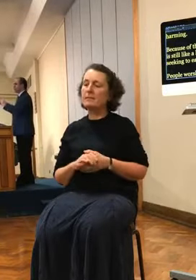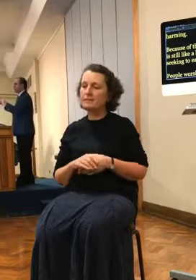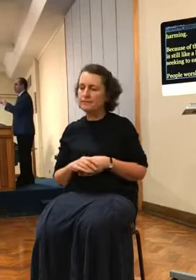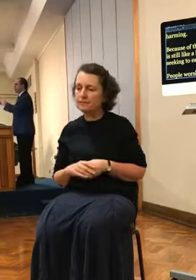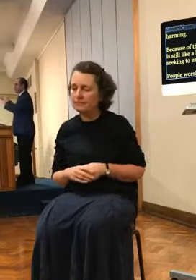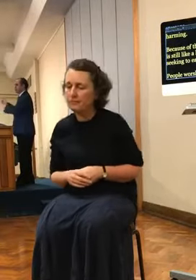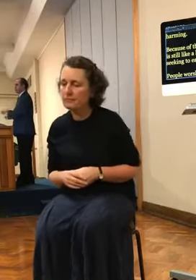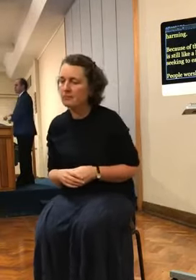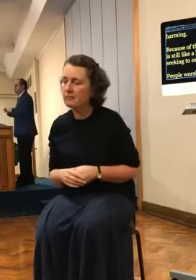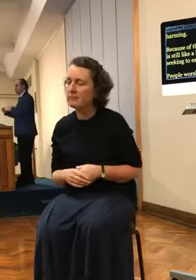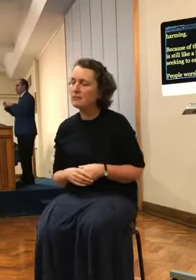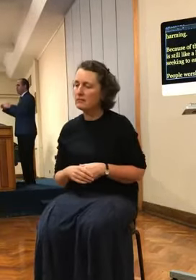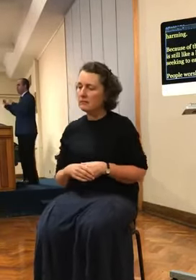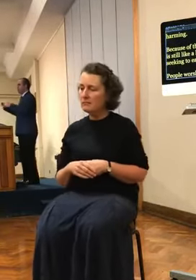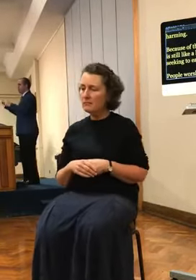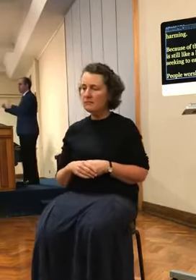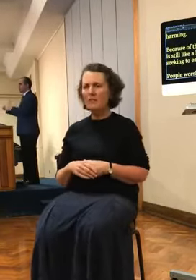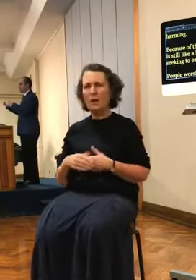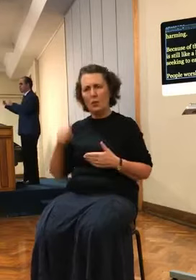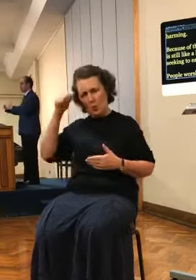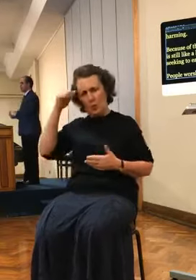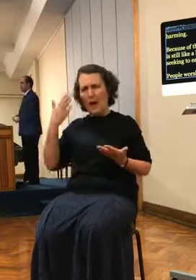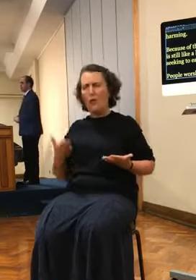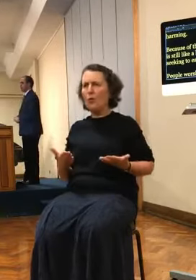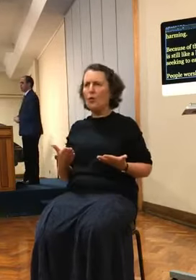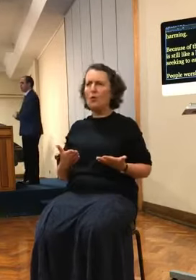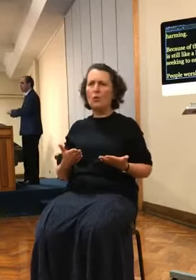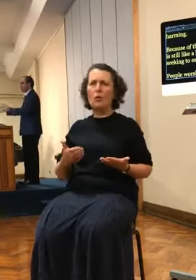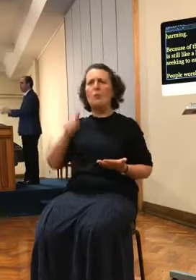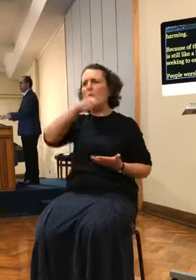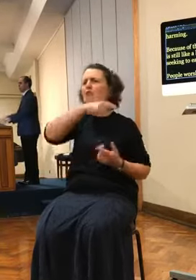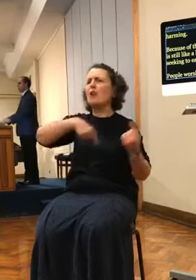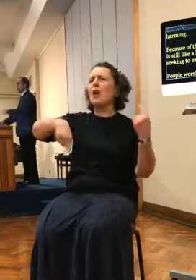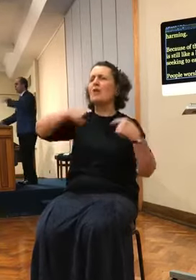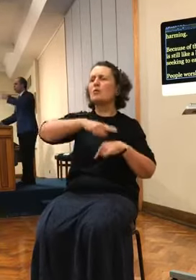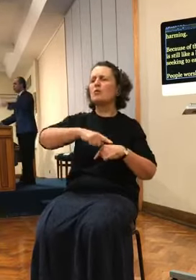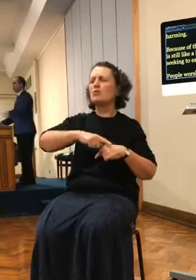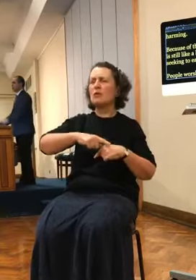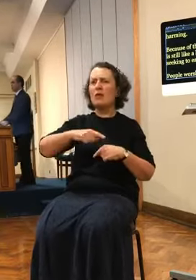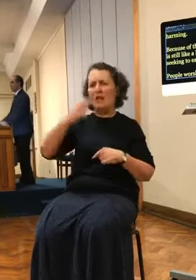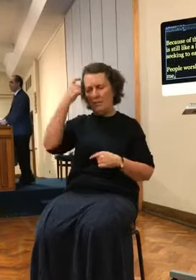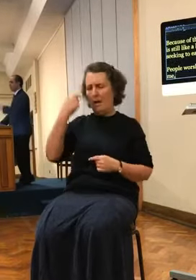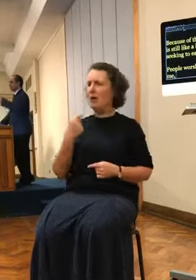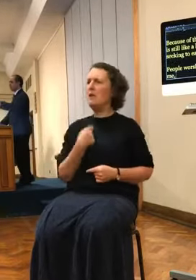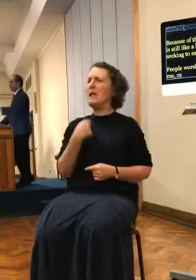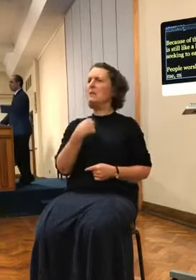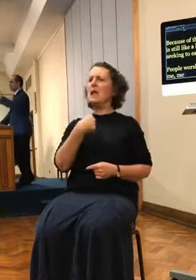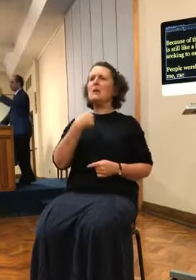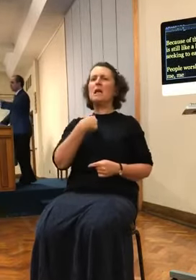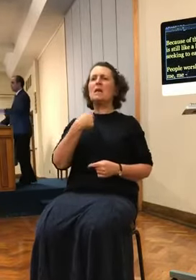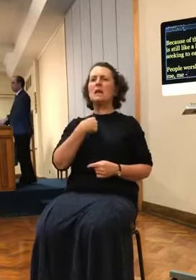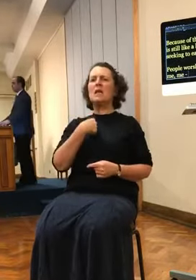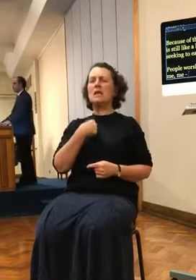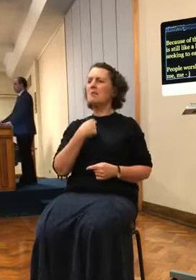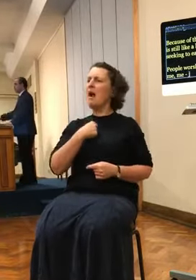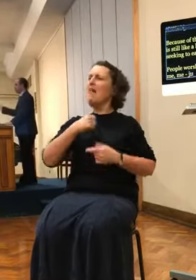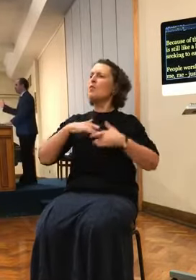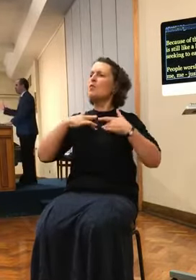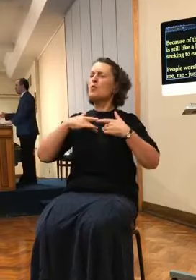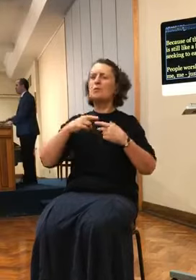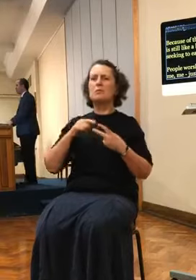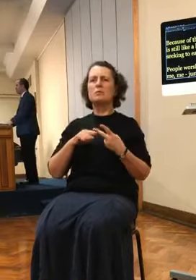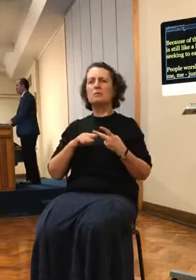me-ism generation. Me, just me. And no one else. My opinion, my thoughts, my ideas,